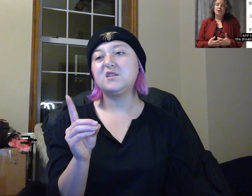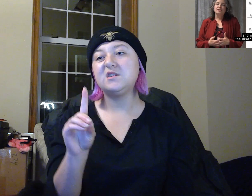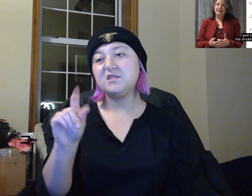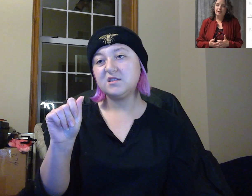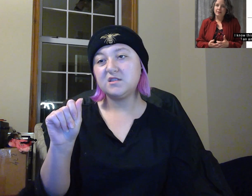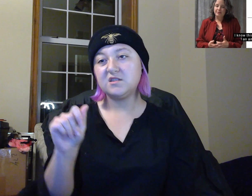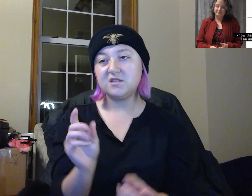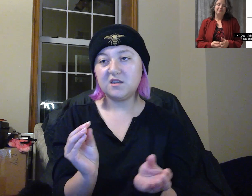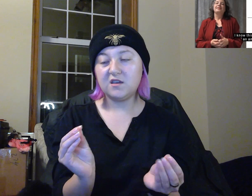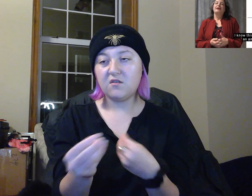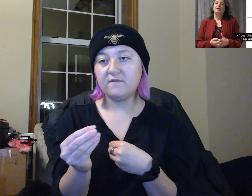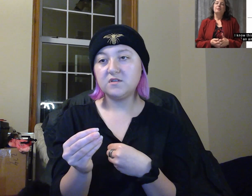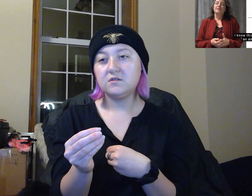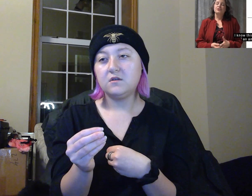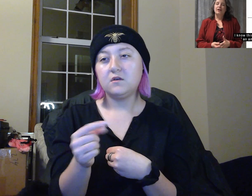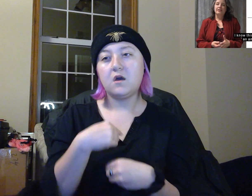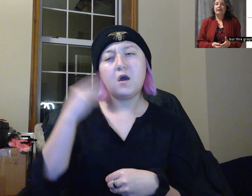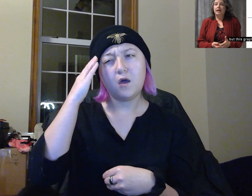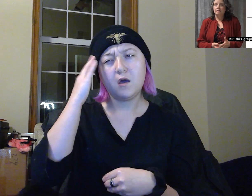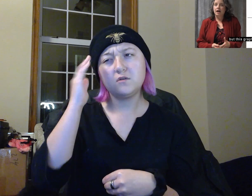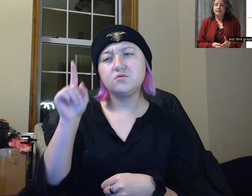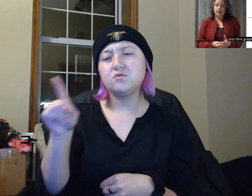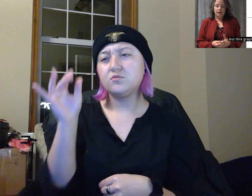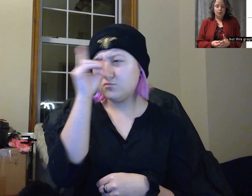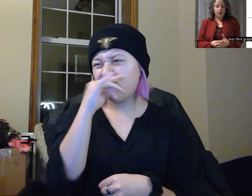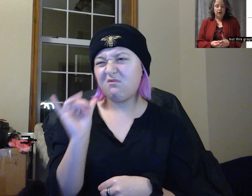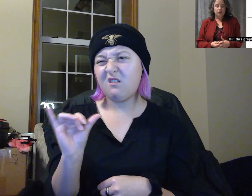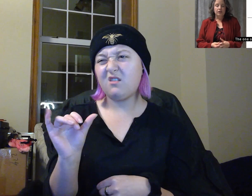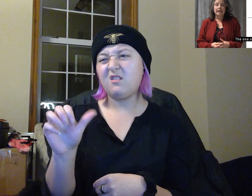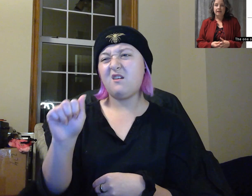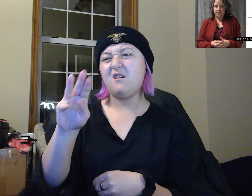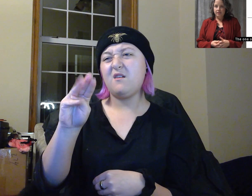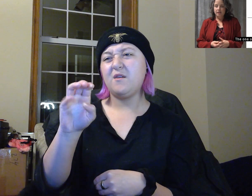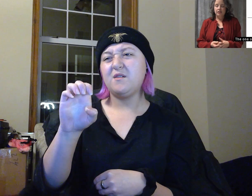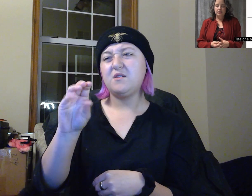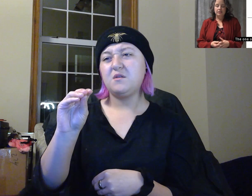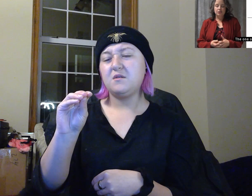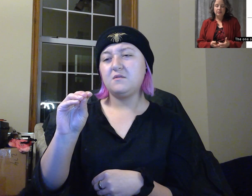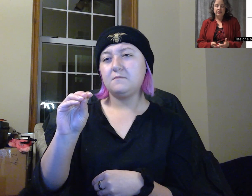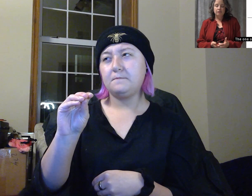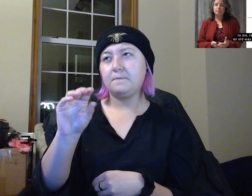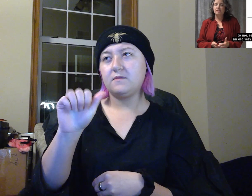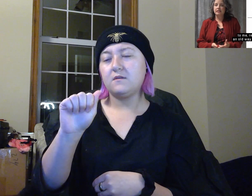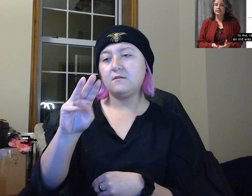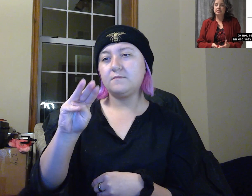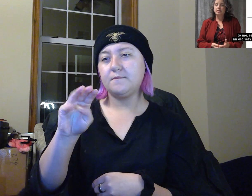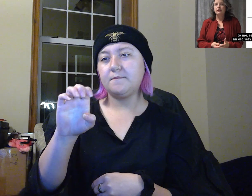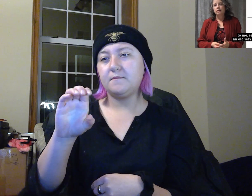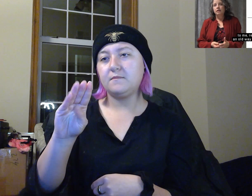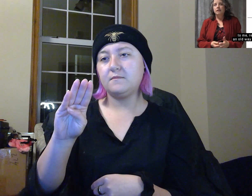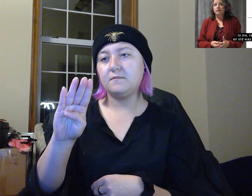I know this looks like an amoeba, but this graphic I like a lot. The one on your left, to me,